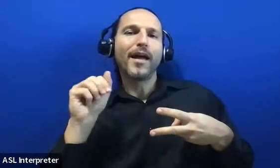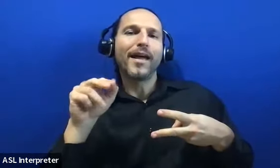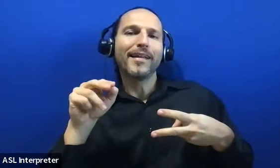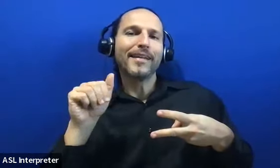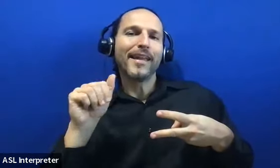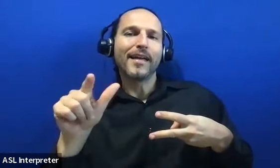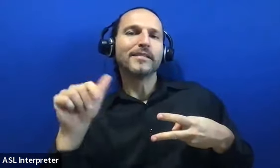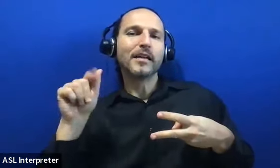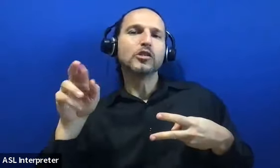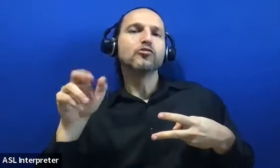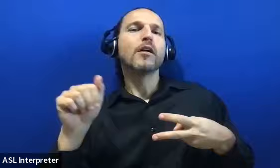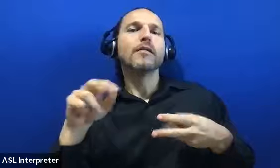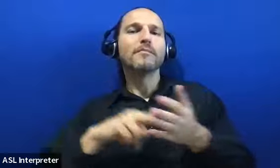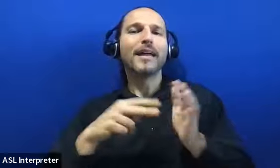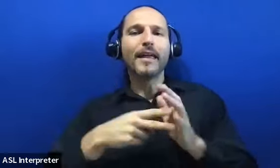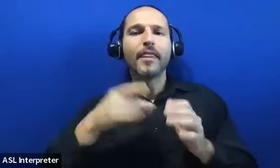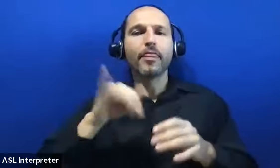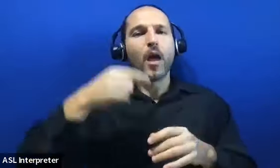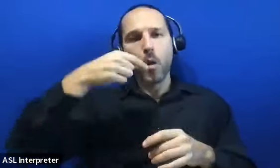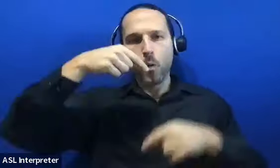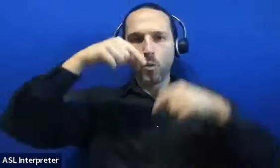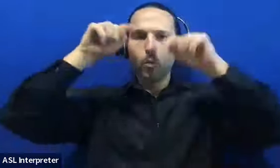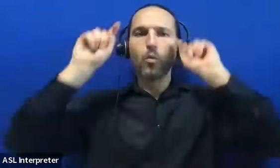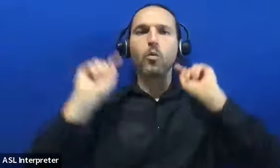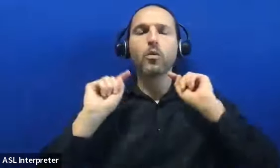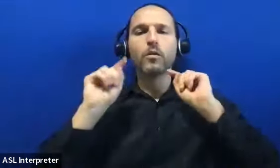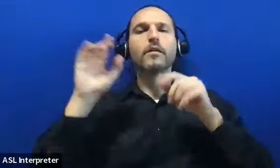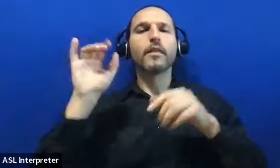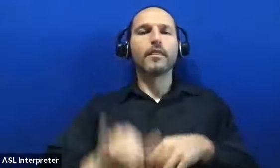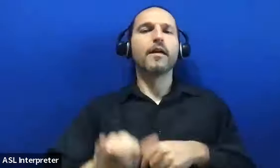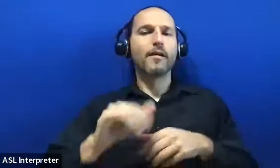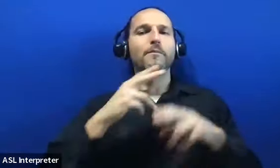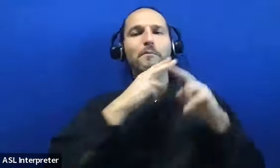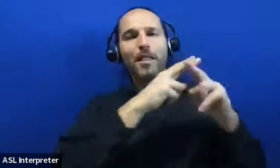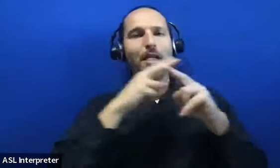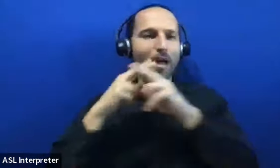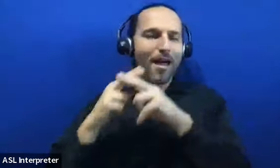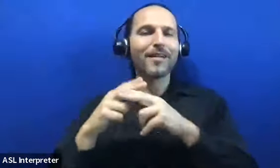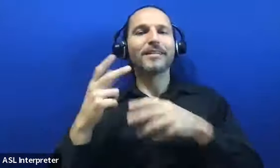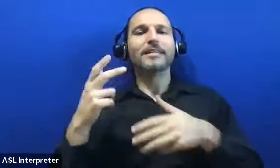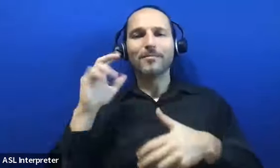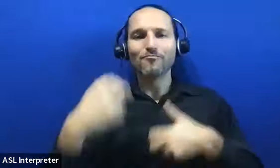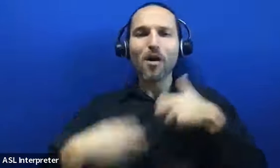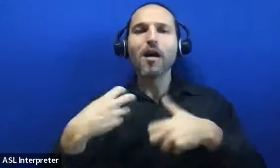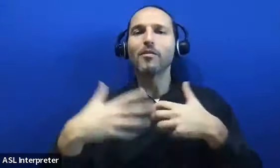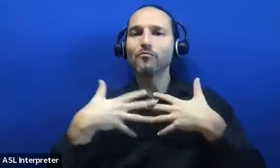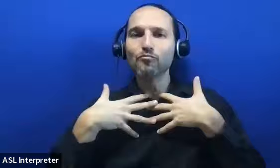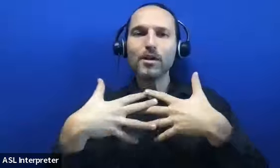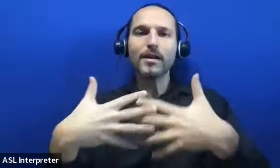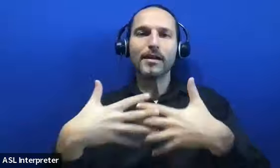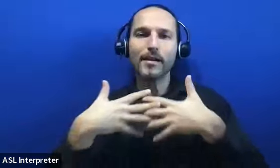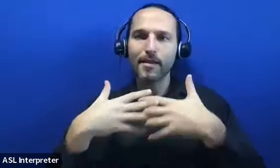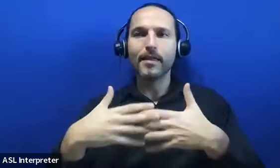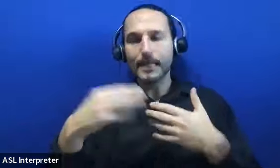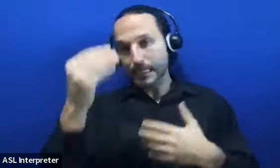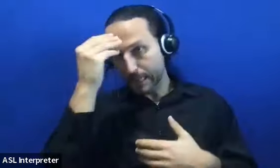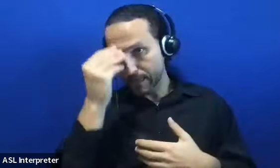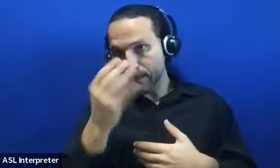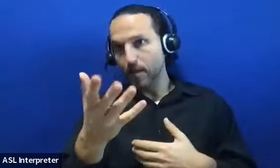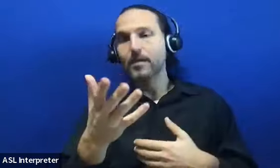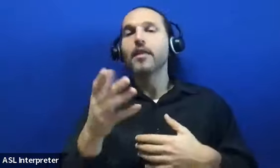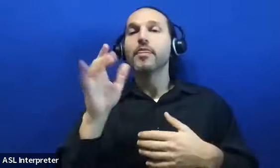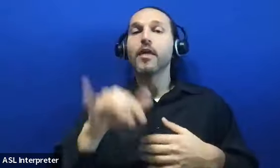openings are blocked, and that can cause difficulties with breathing. And we know that breathing has to be coordinated